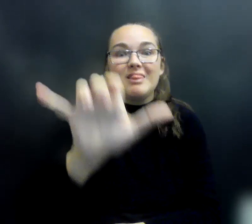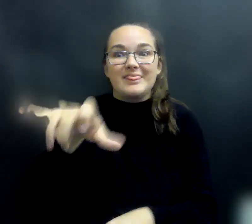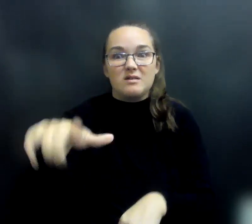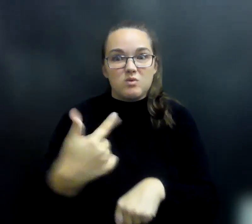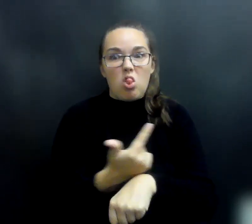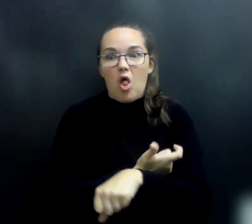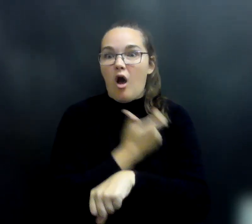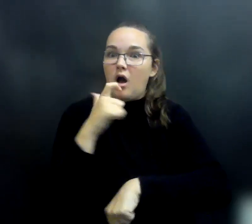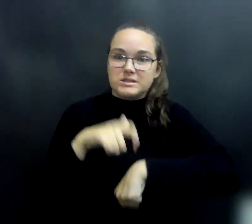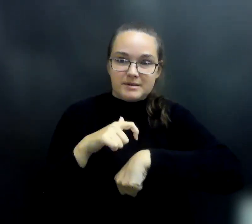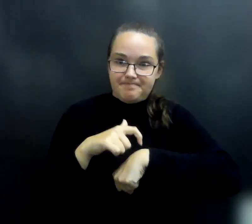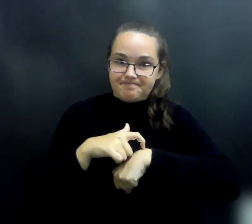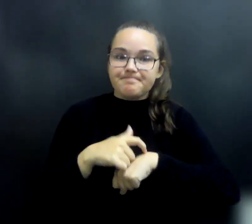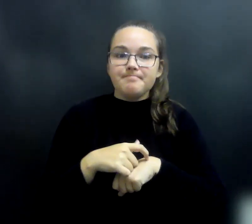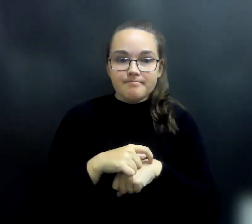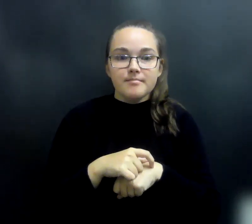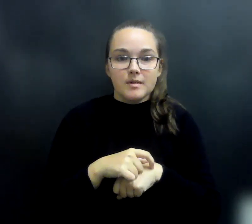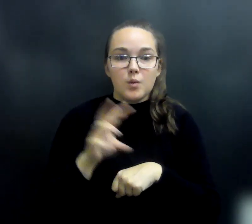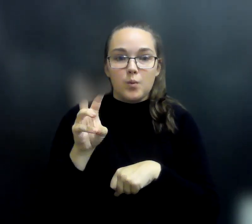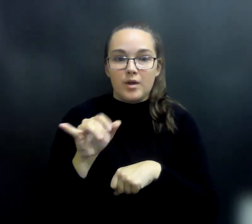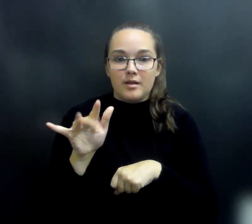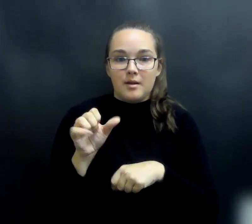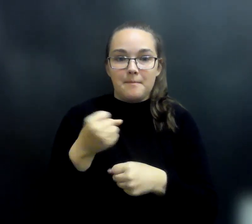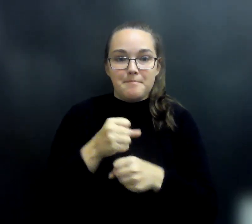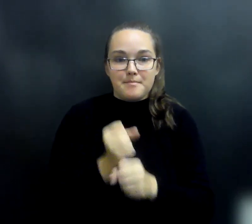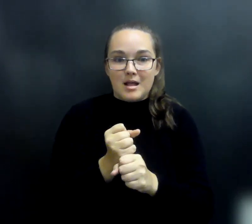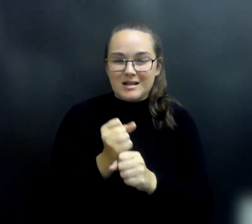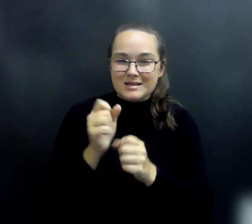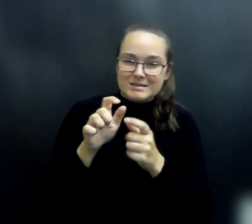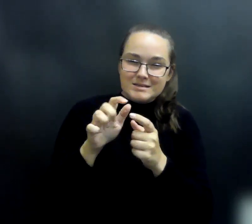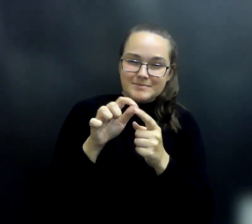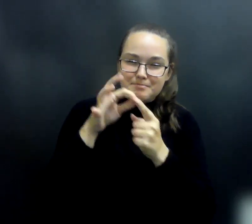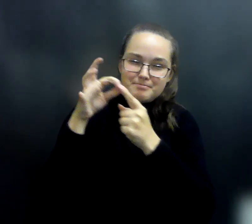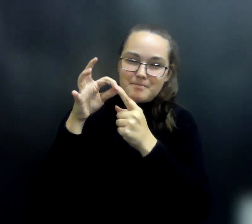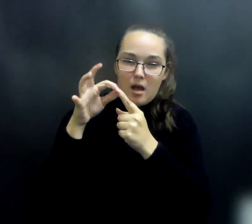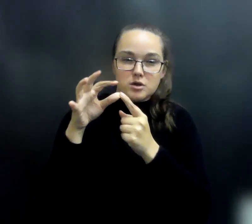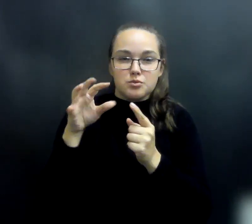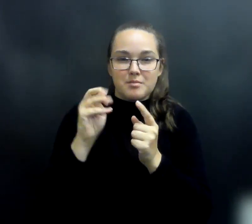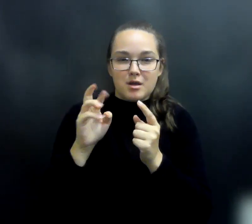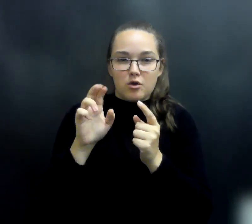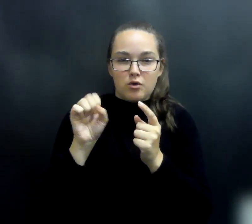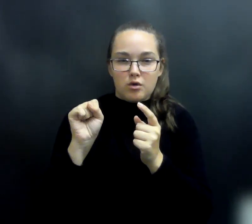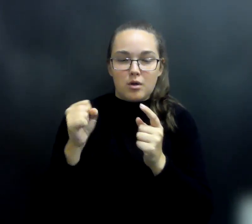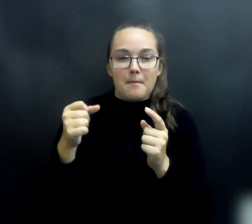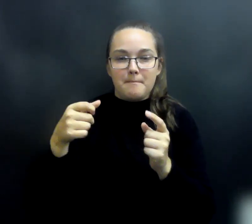That took a long time. William built a special mirror polishing machine to give the mirrors a perfect